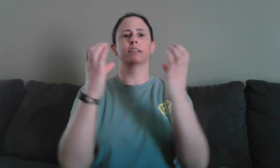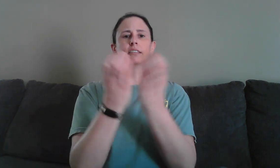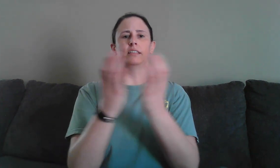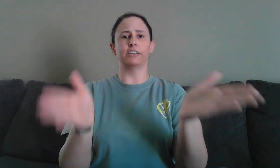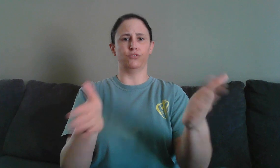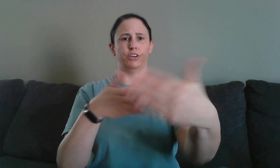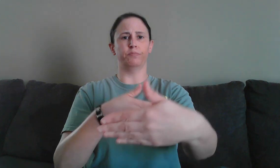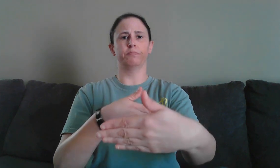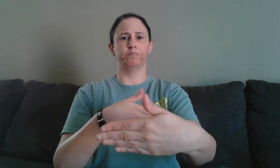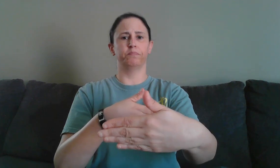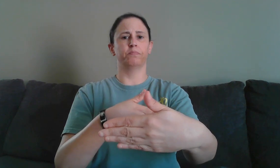classroom.